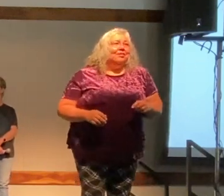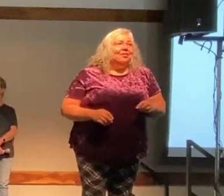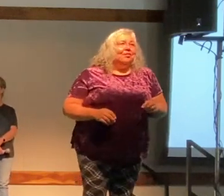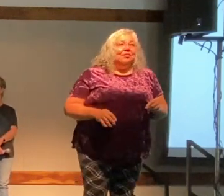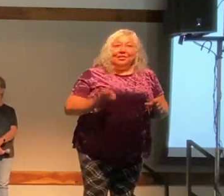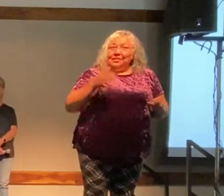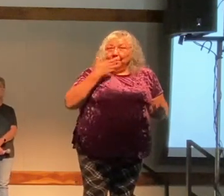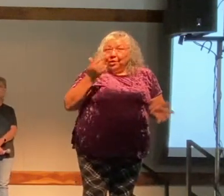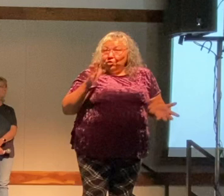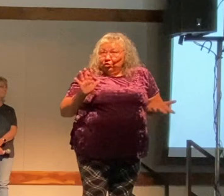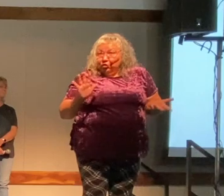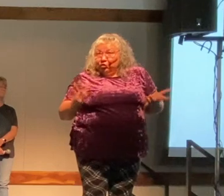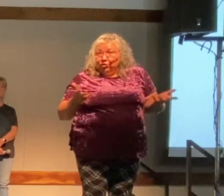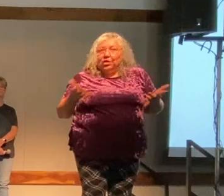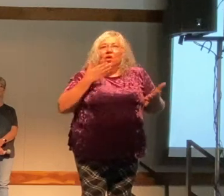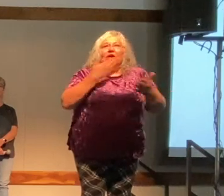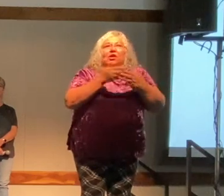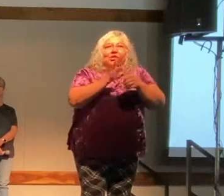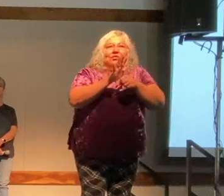loud. Is that better?